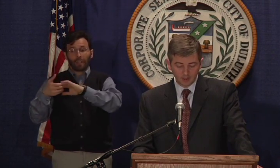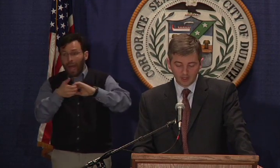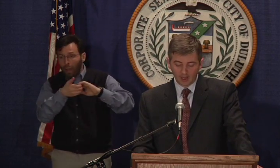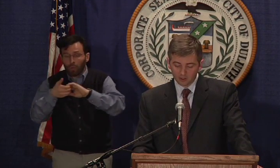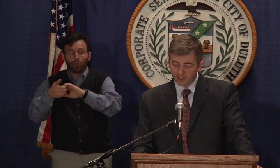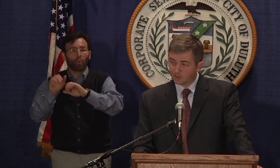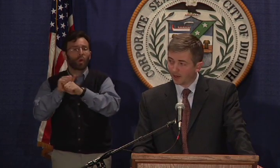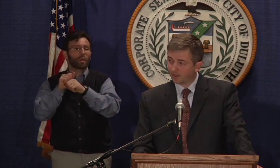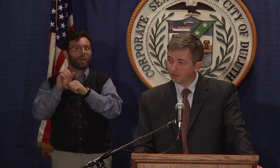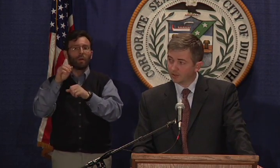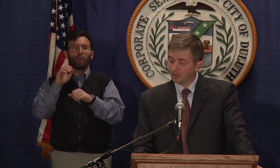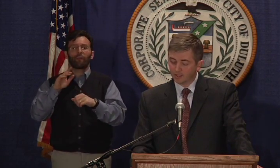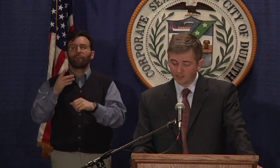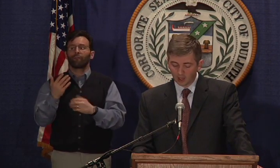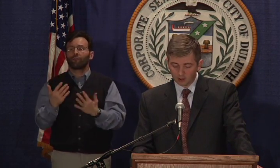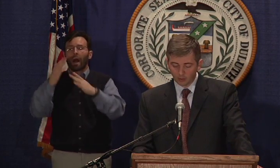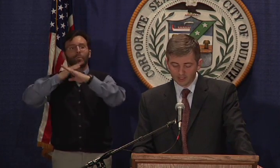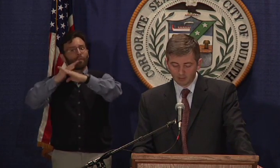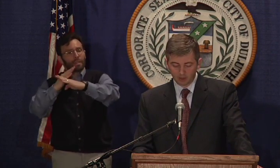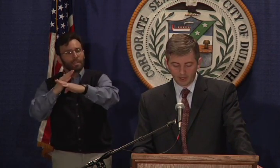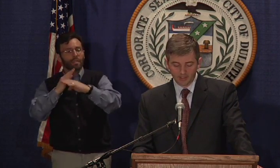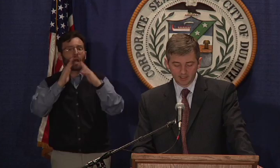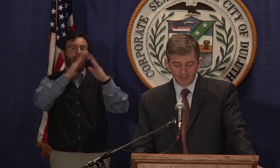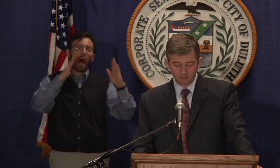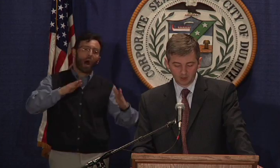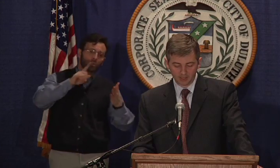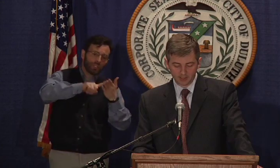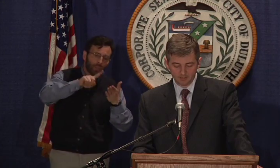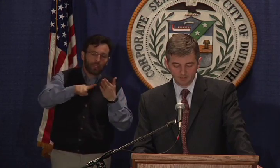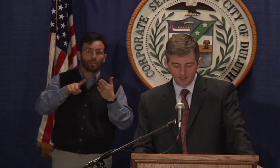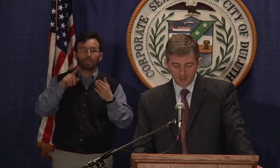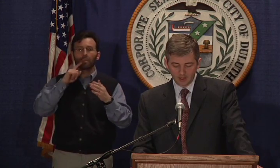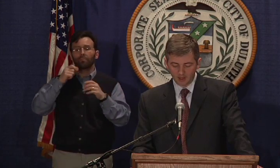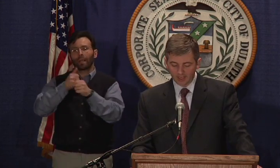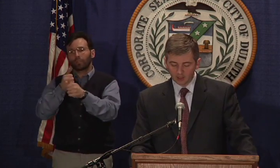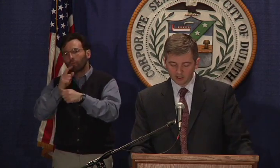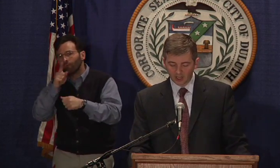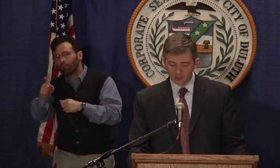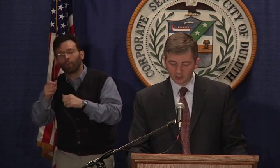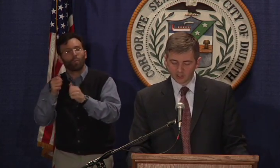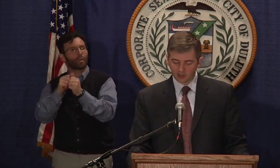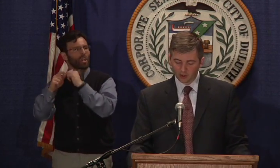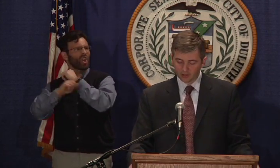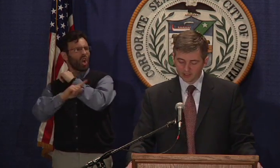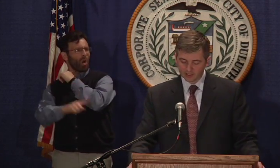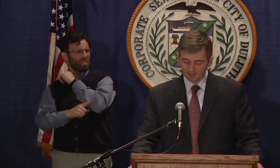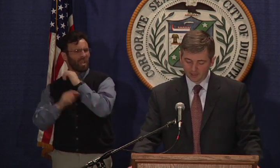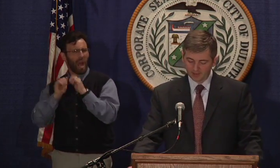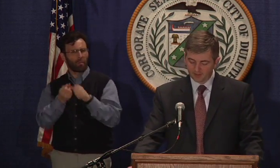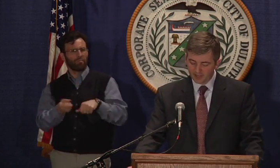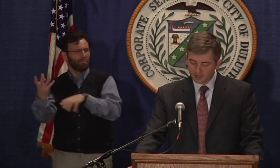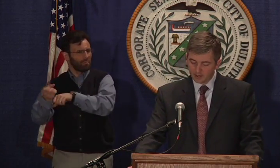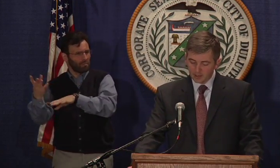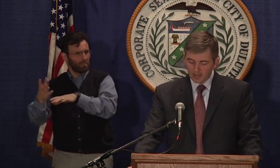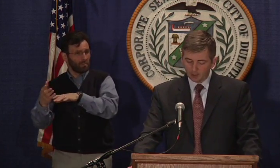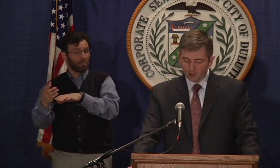prevention, housing inspectors, solid waste compliance, and the police. The legal challenges to the ordinance have been defeated, and we are